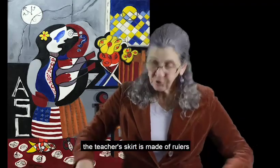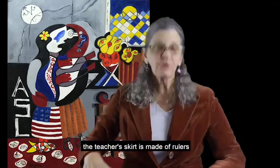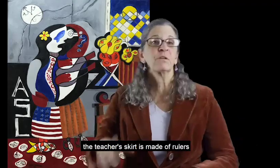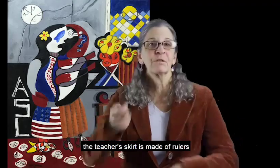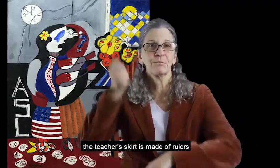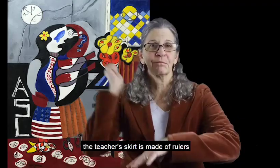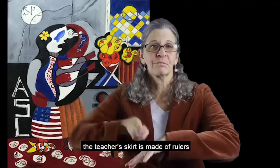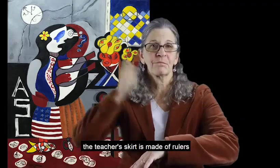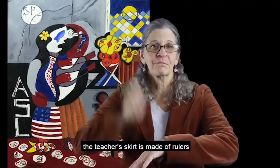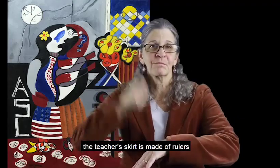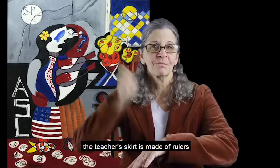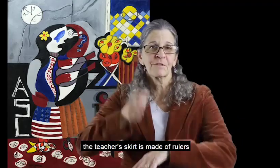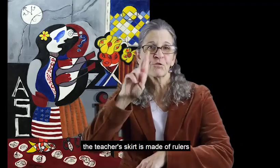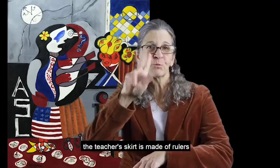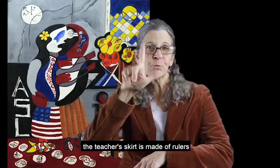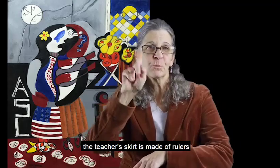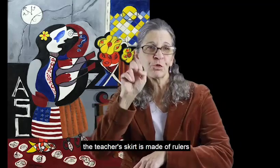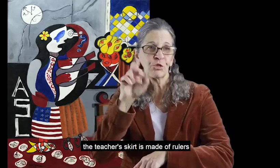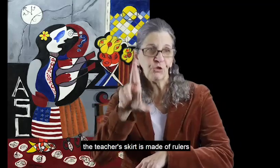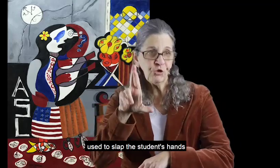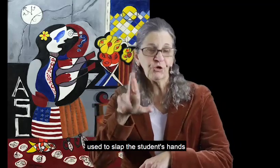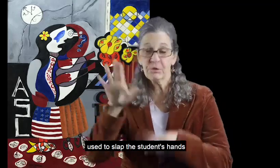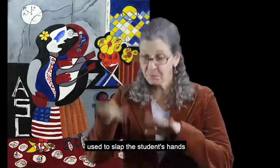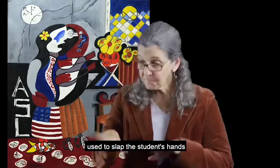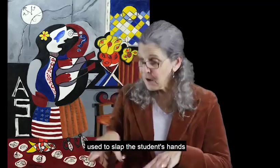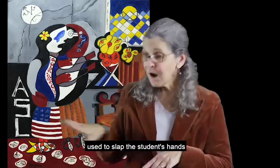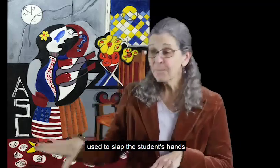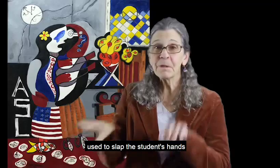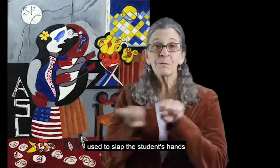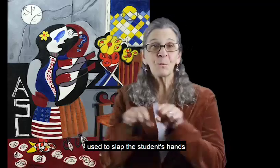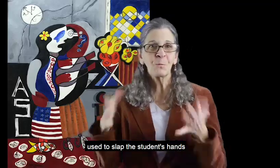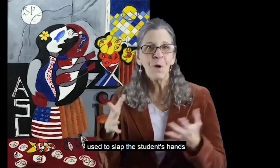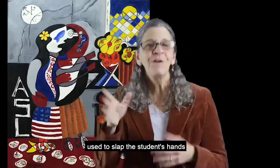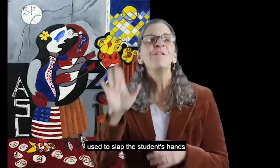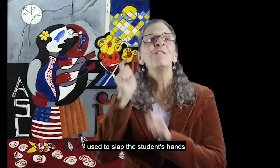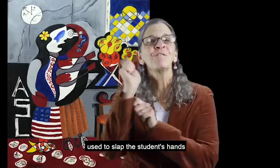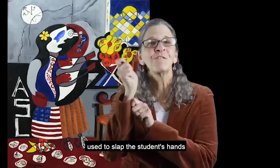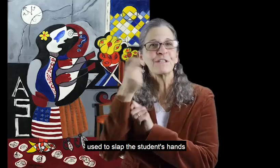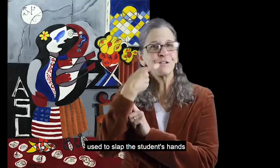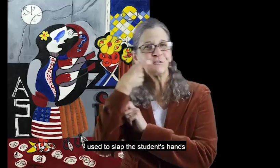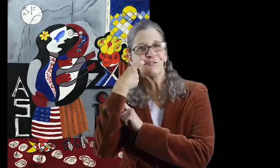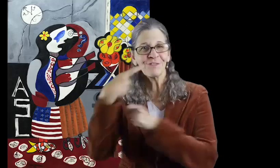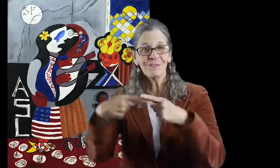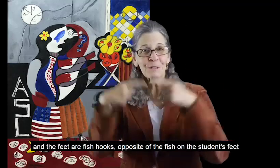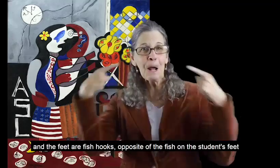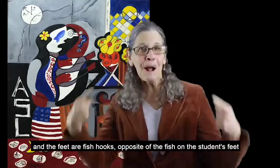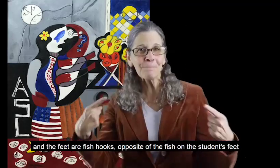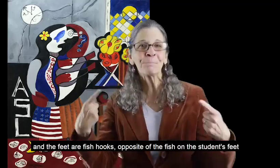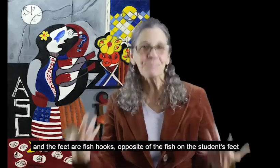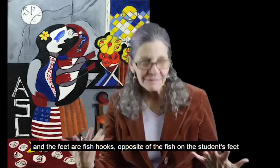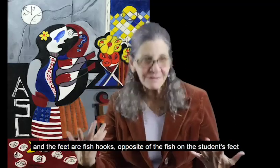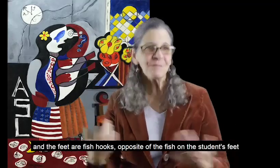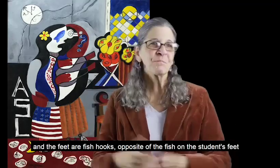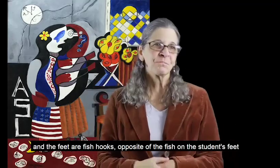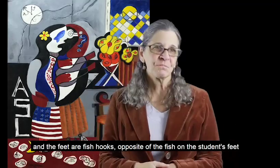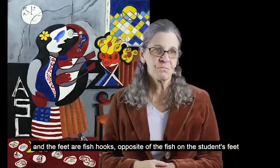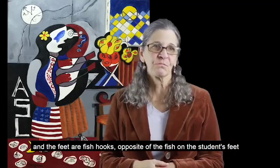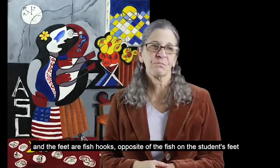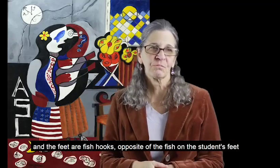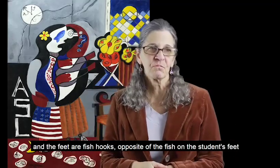The teacher's skirt is made of rulers, used to slap the students' hands, and their feet are fish hooks,